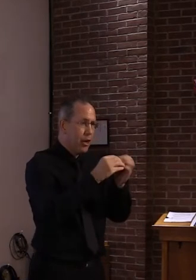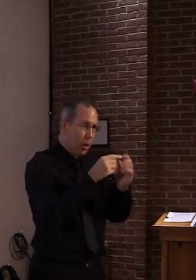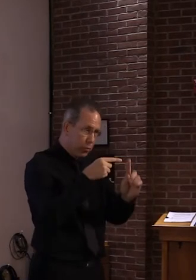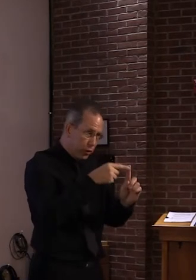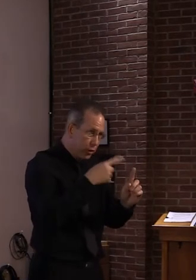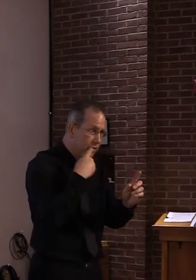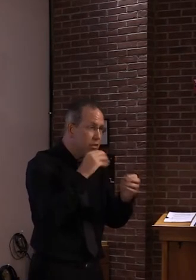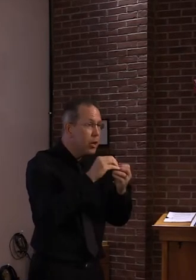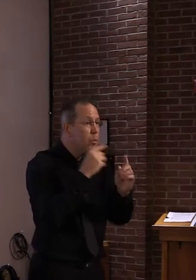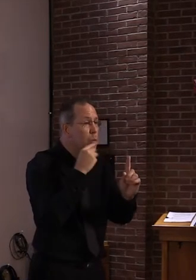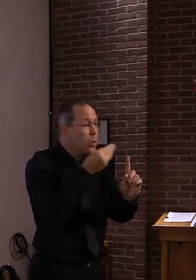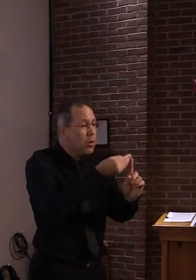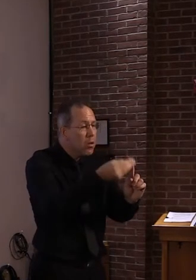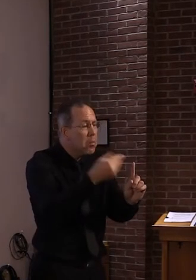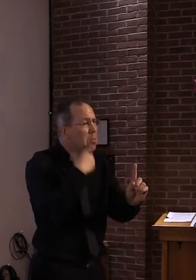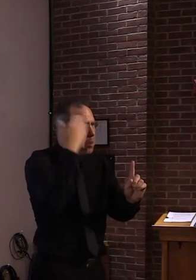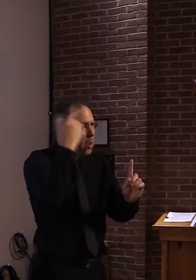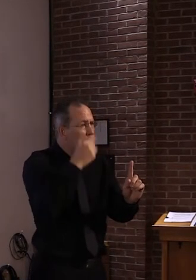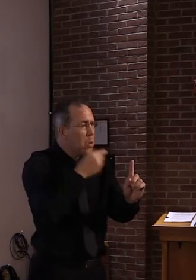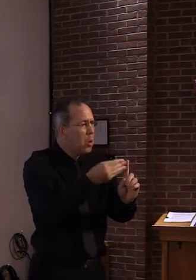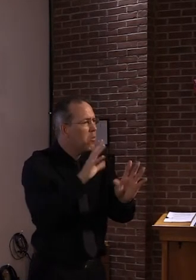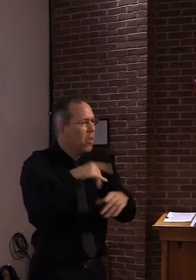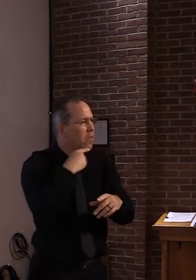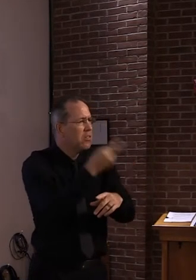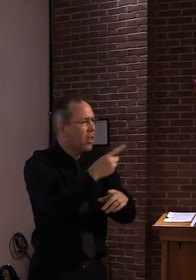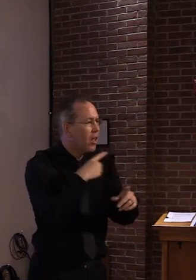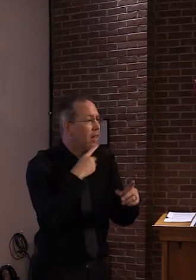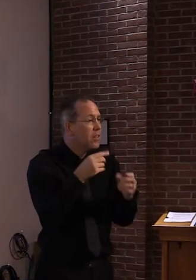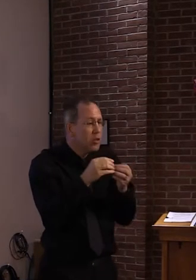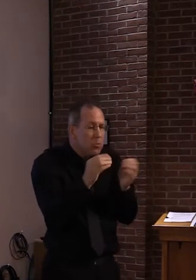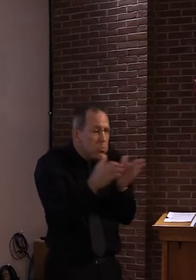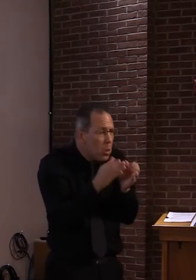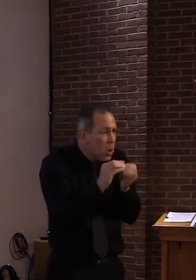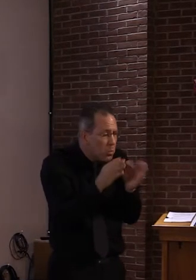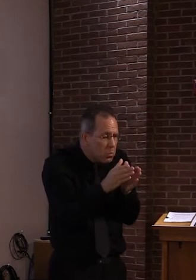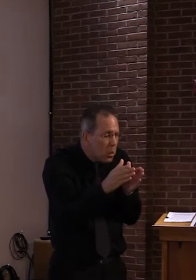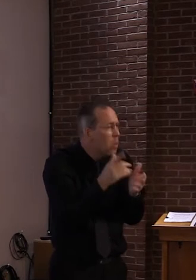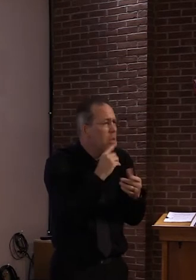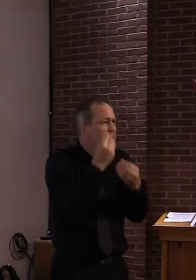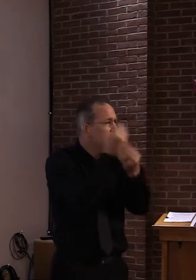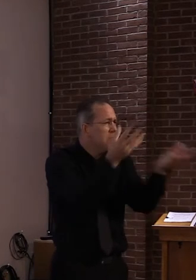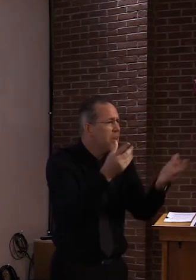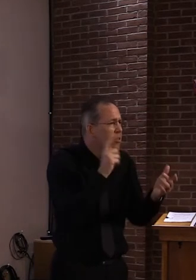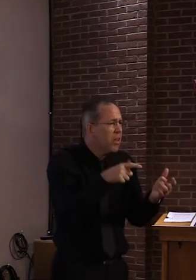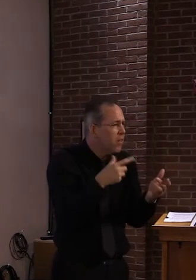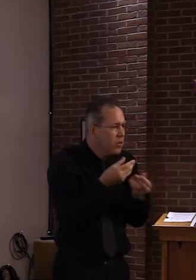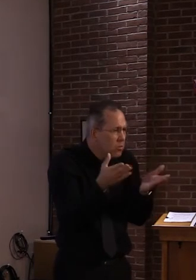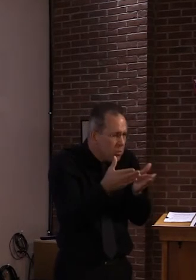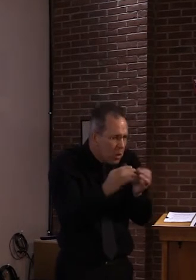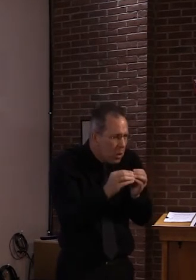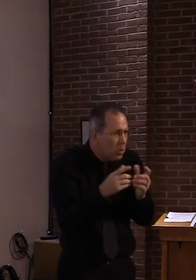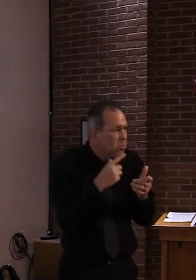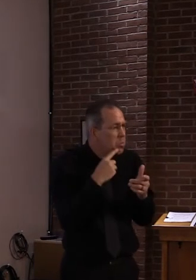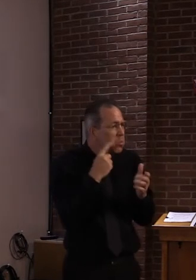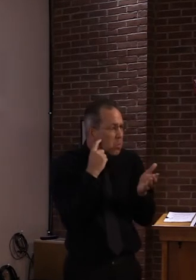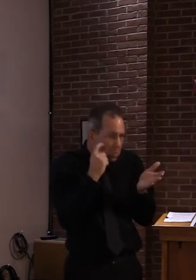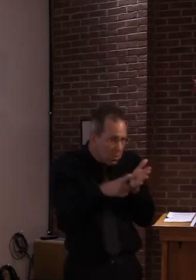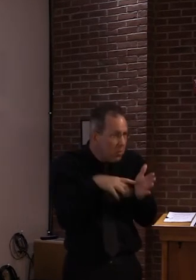to be conscious of the times when individual health information could